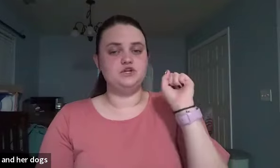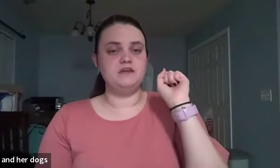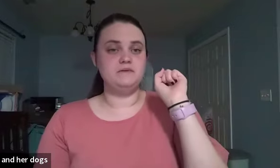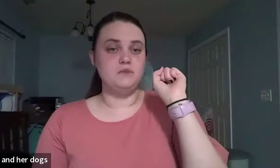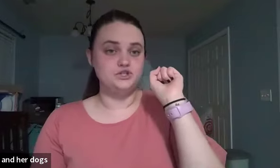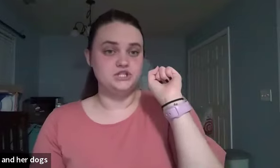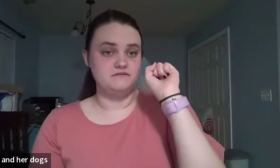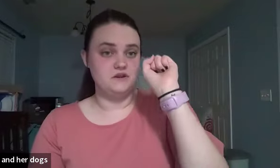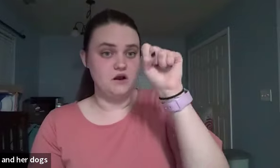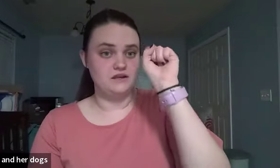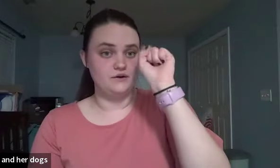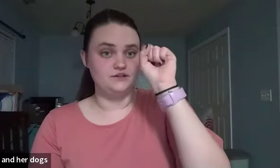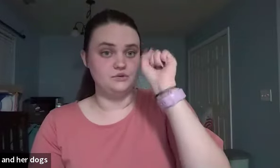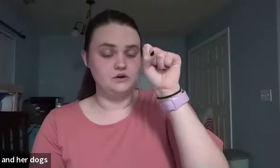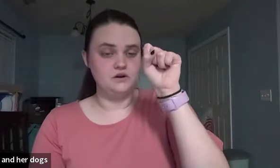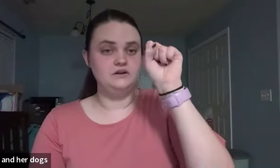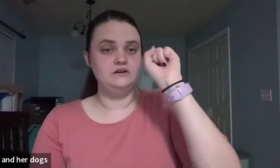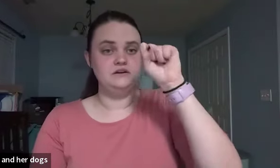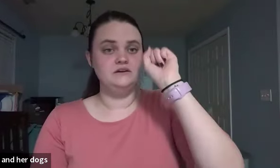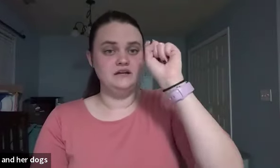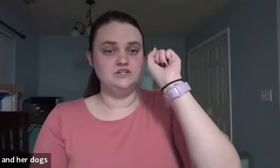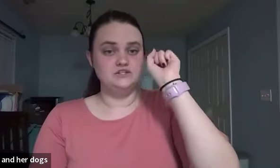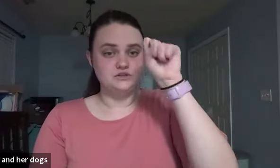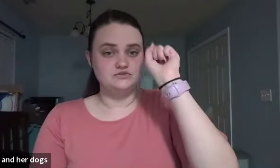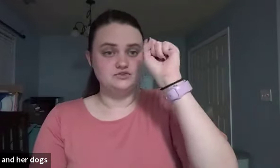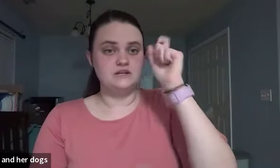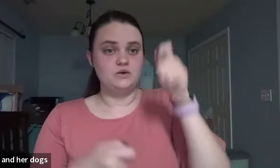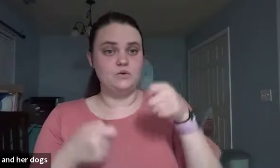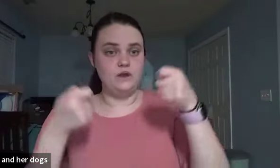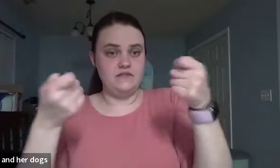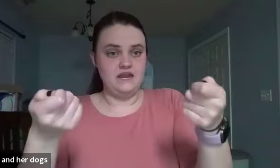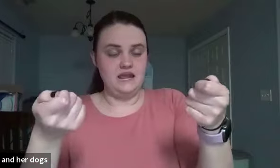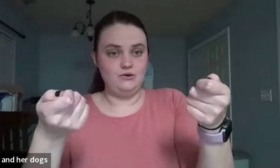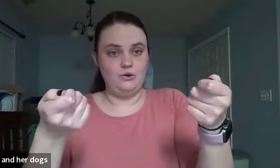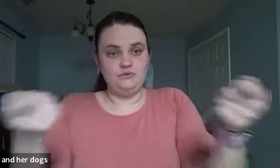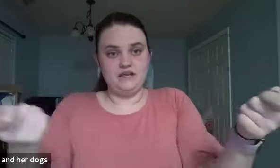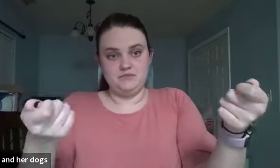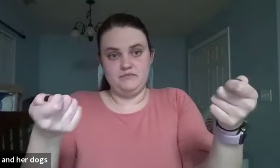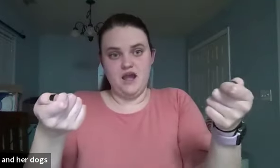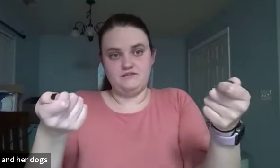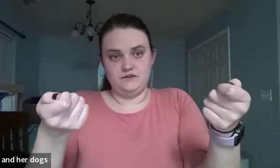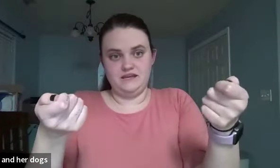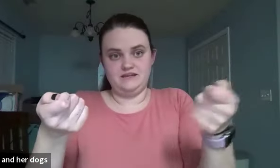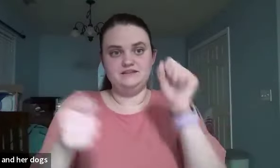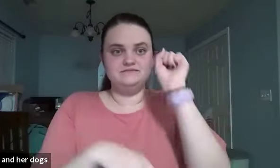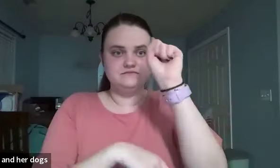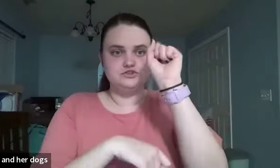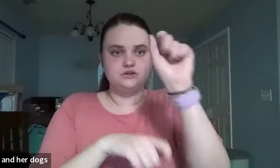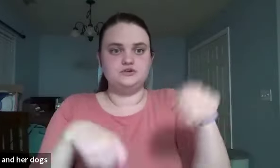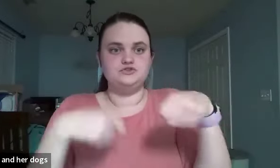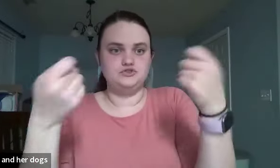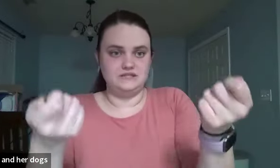where you make the motion of knocking on a door. So trick, and then opening up your bag for candy. Trick or